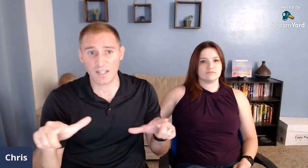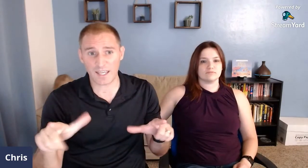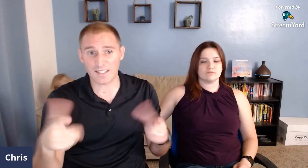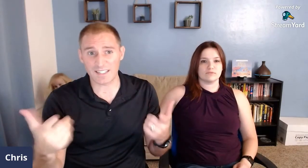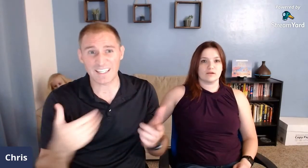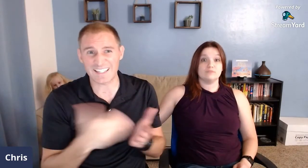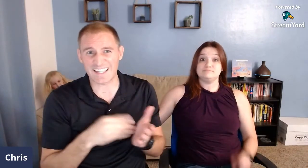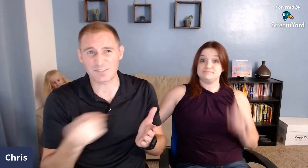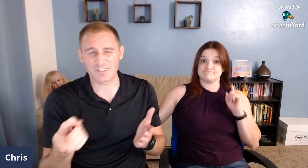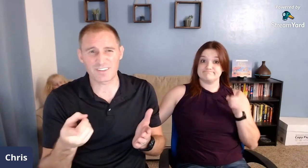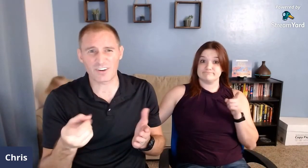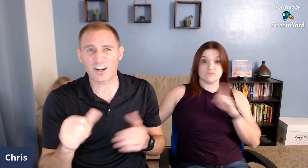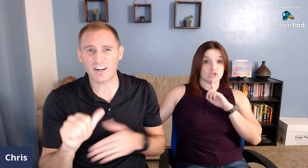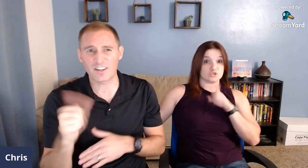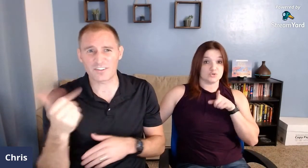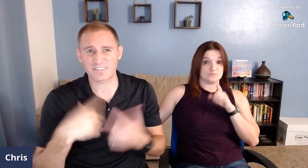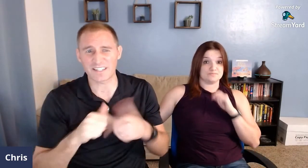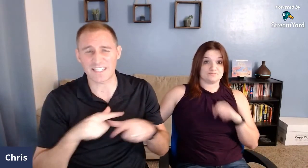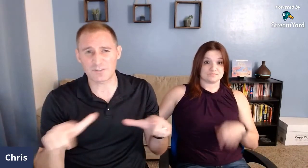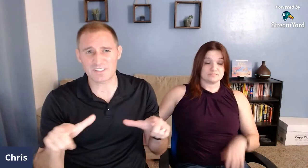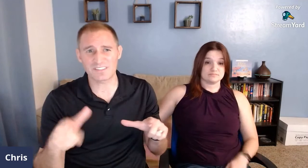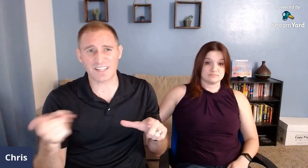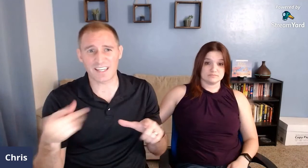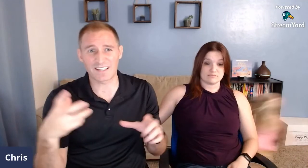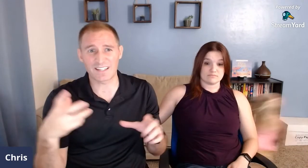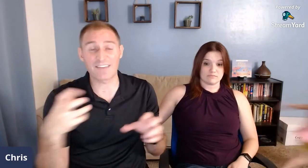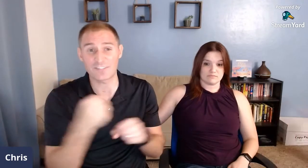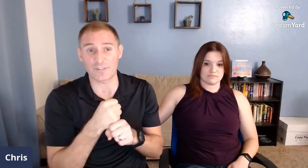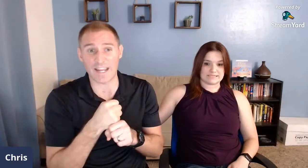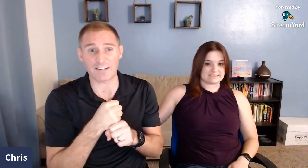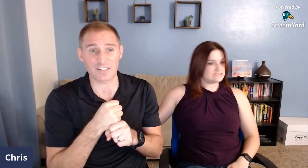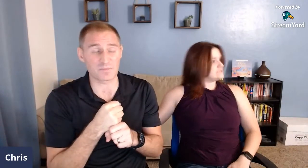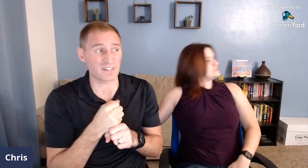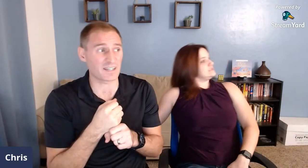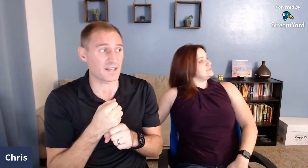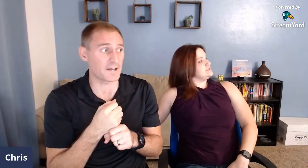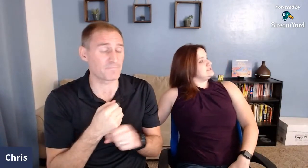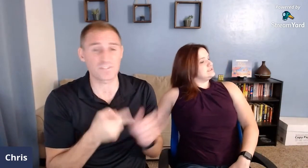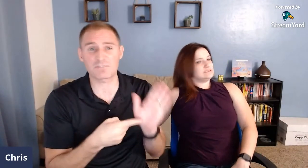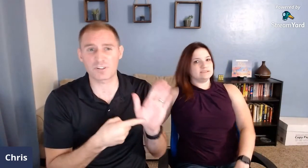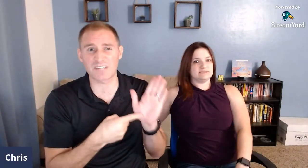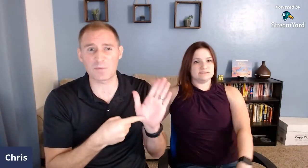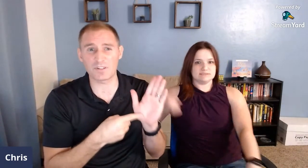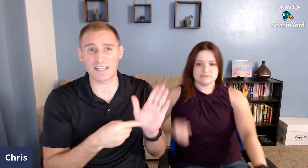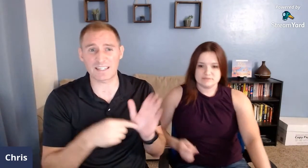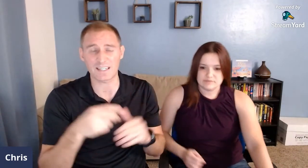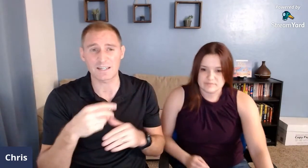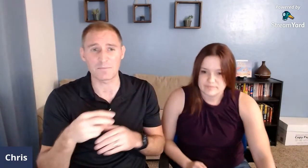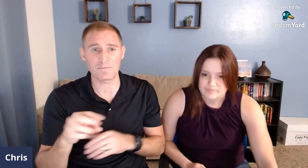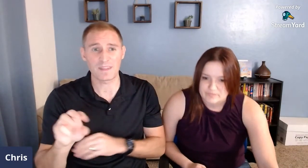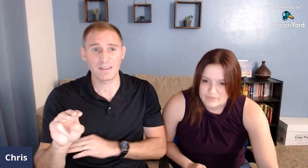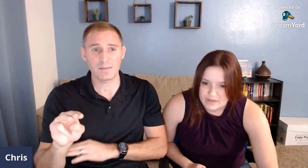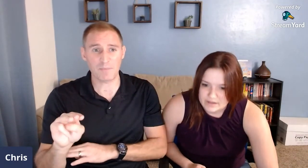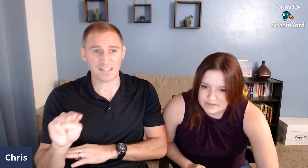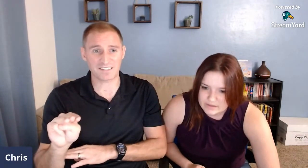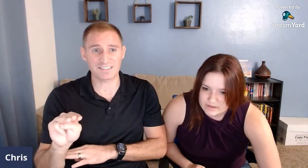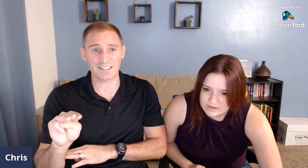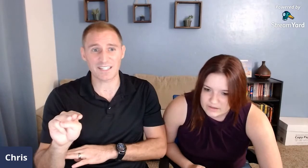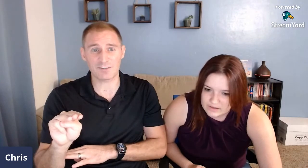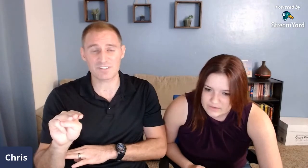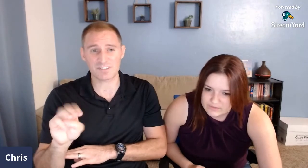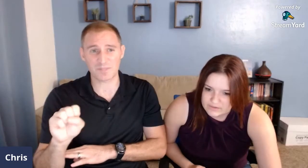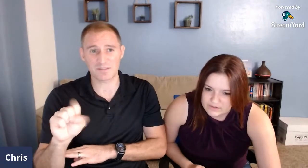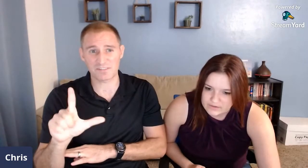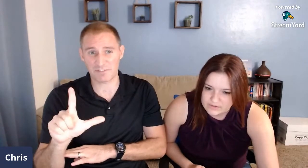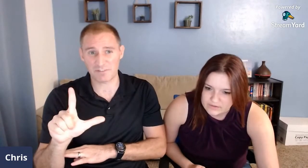Language. And again, like there are other sign languages and they have different acronyms. Like just for example, like Mexican